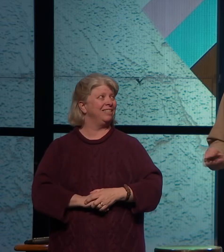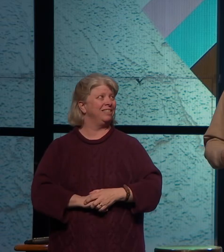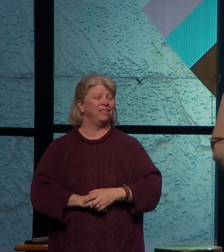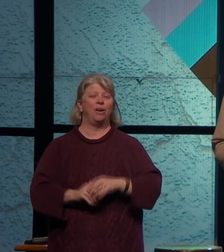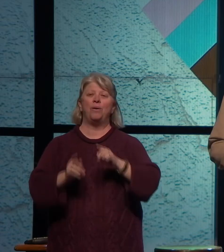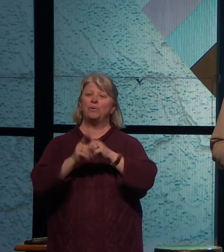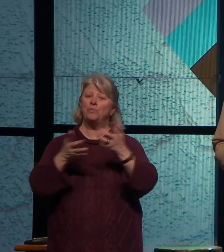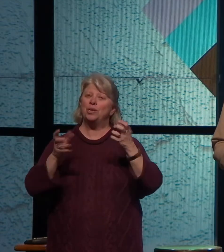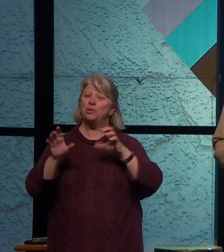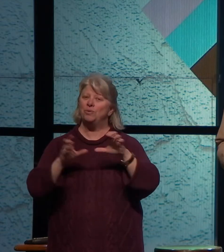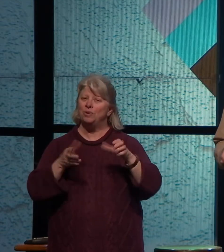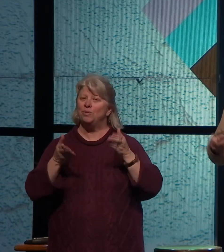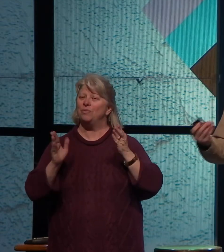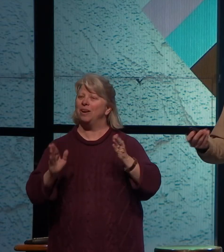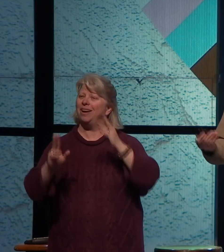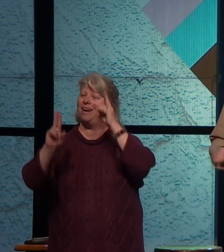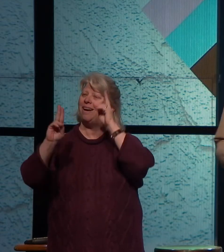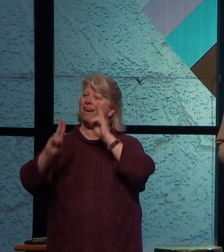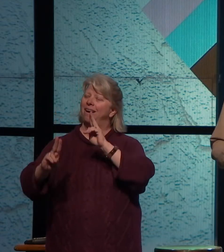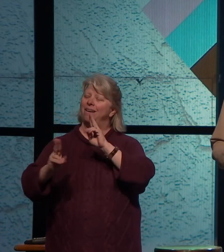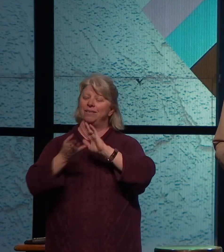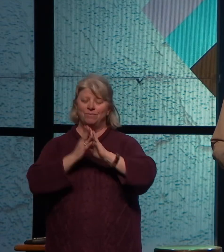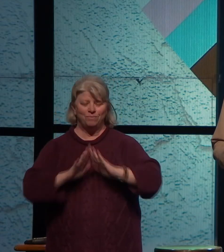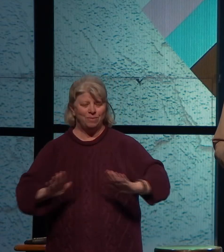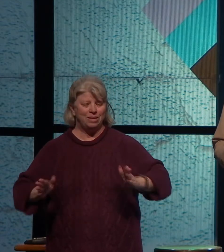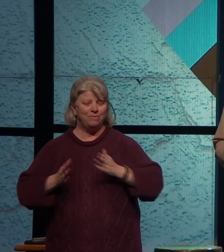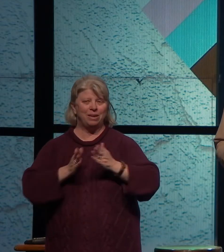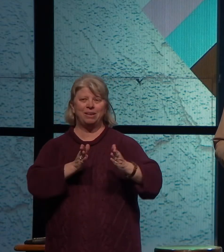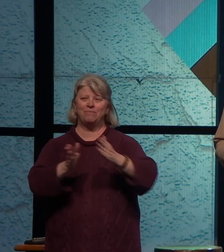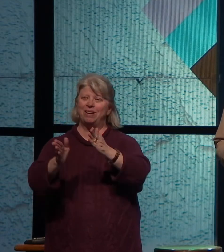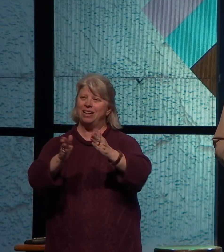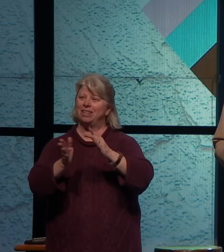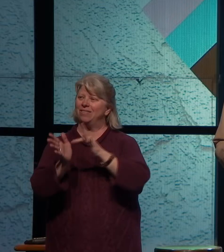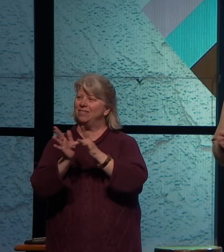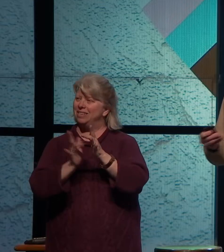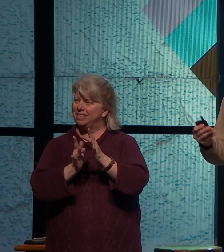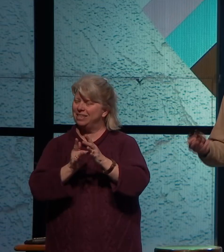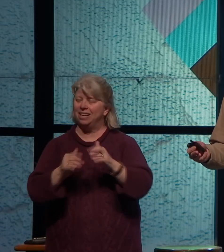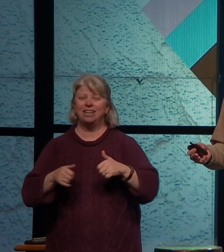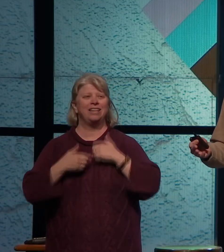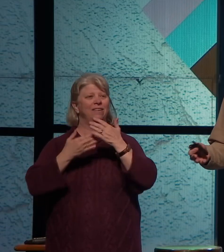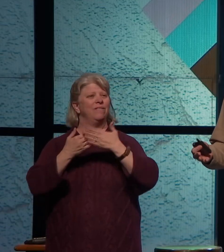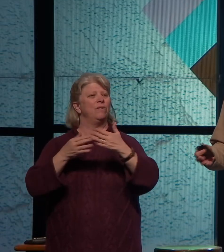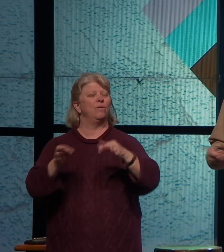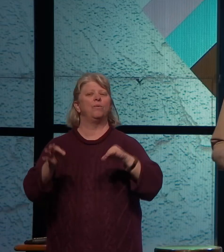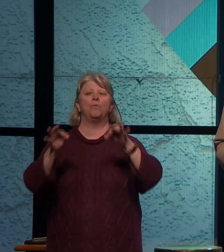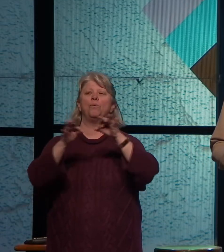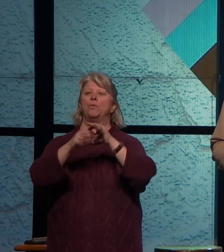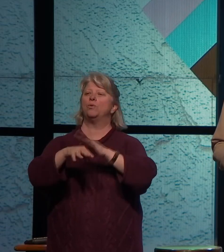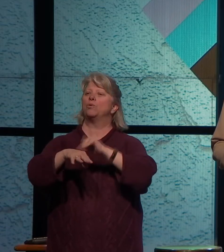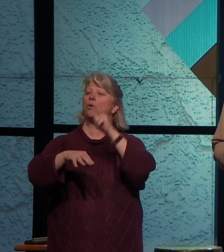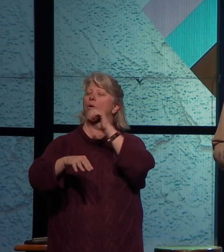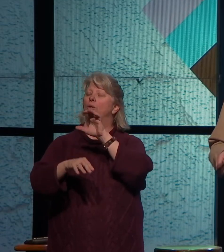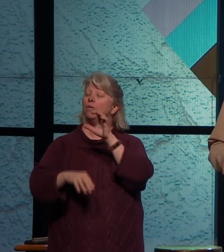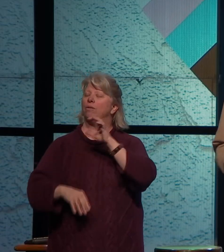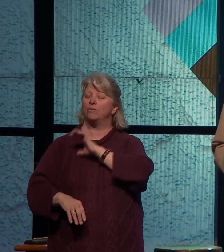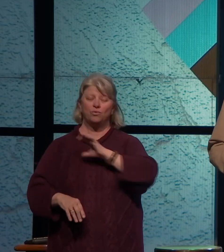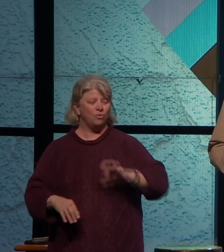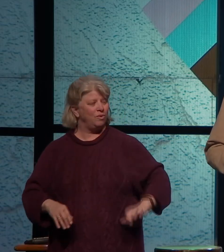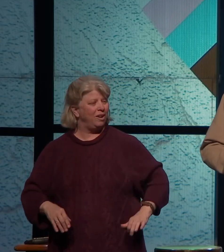But I want to do that in a way that honors the peacemaking path of Jesus, to live a life worthy of the call of Christ. It's